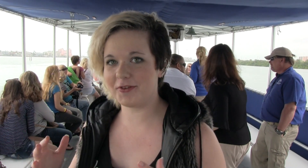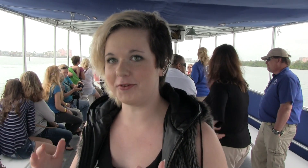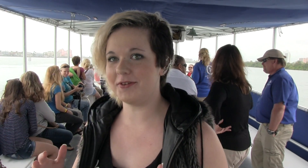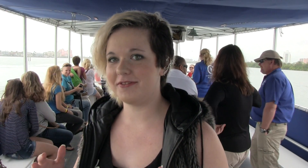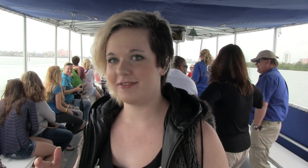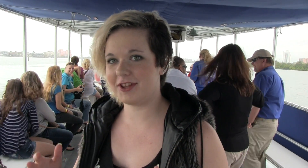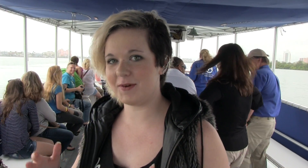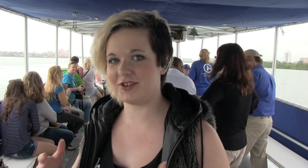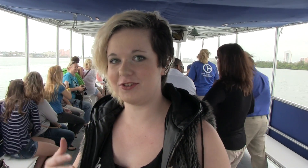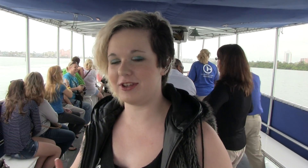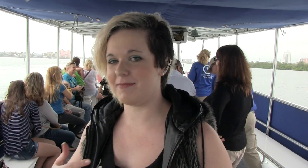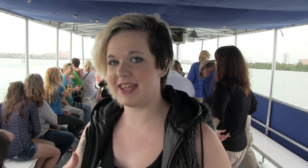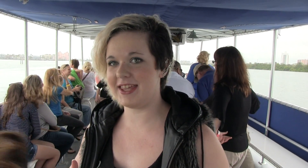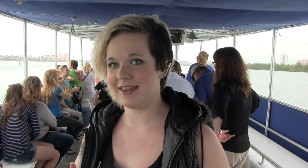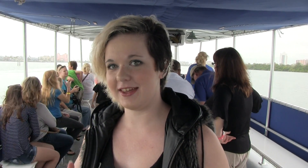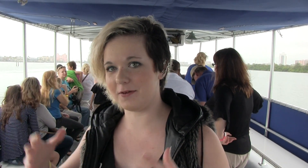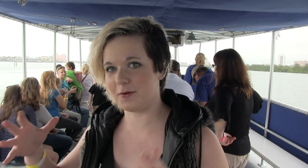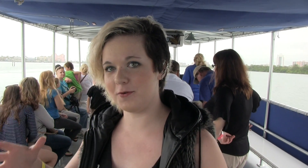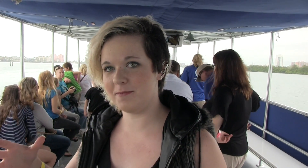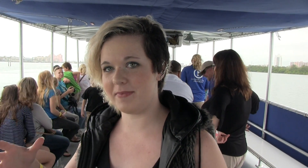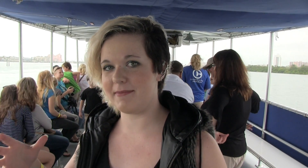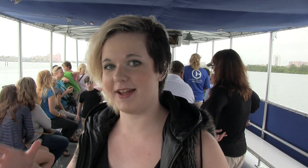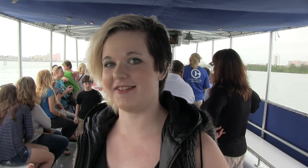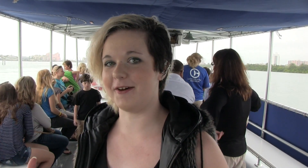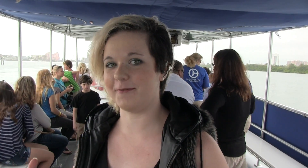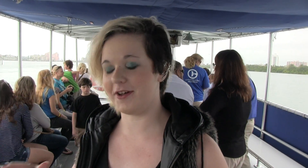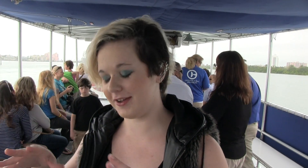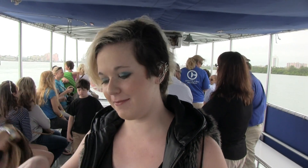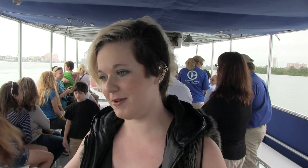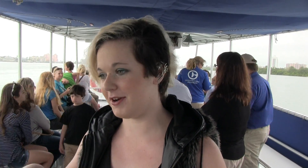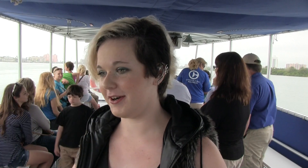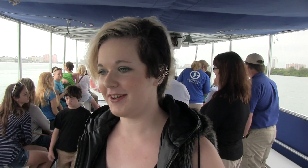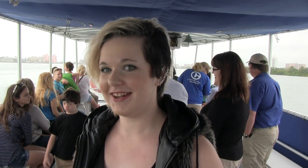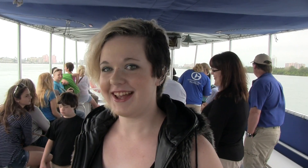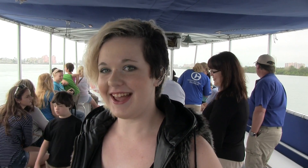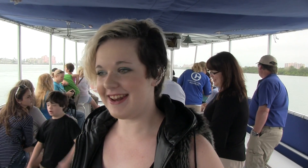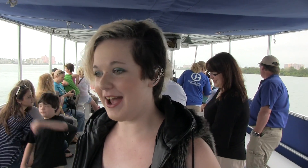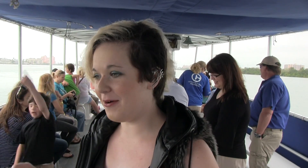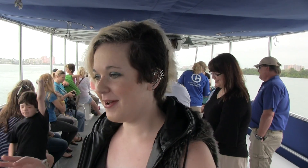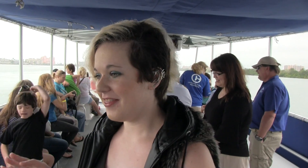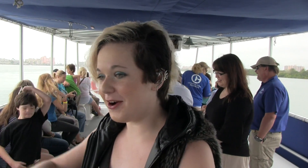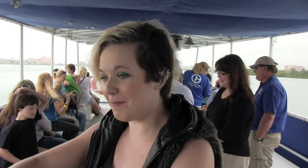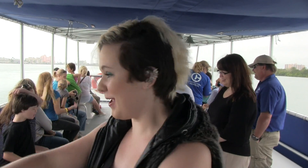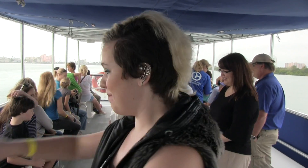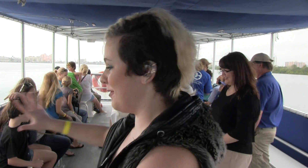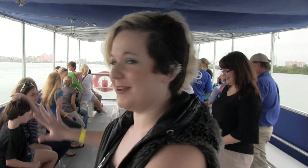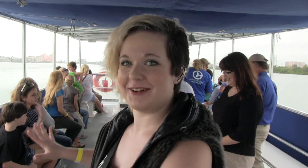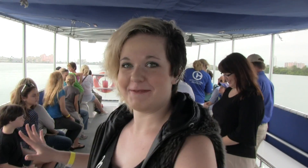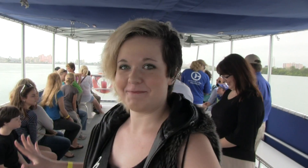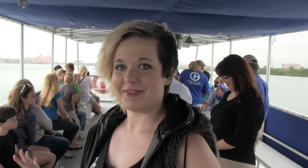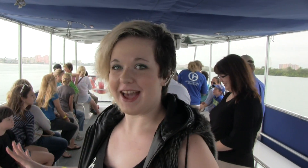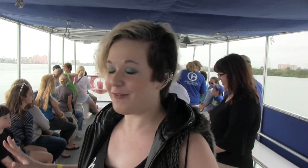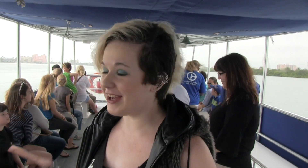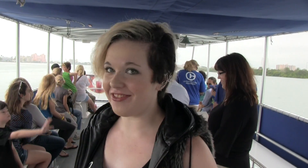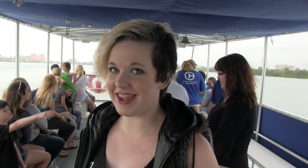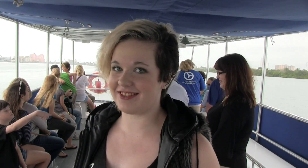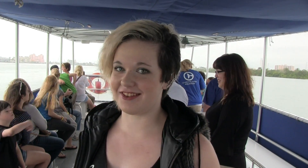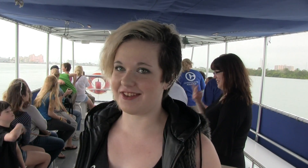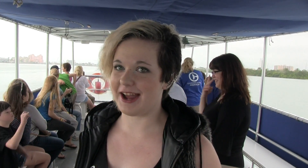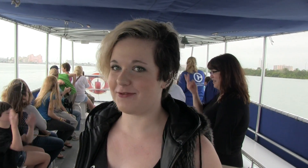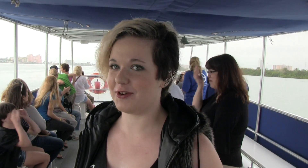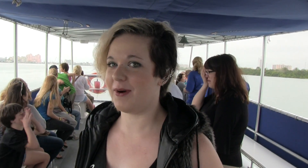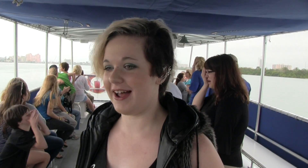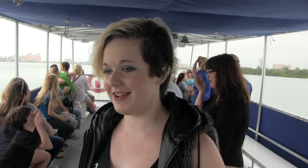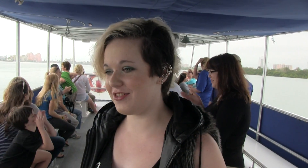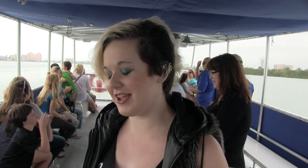I am home schooled so it's usually me in a room by myself on a computer and now there are people I forgot they